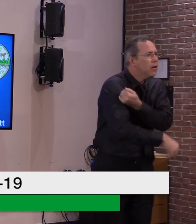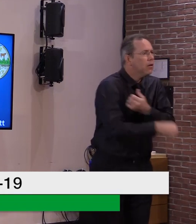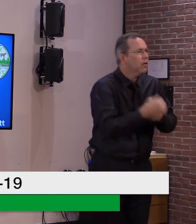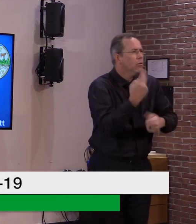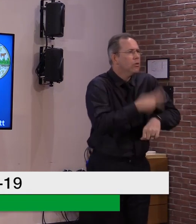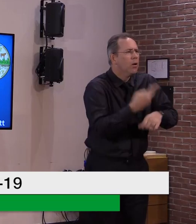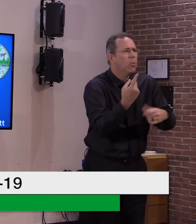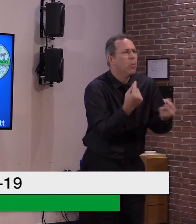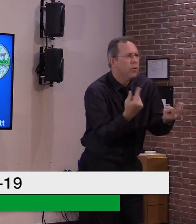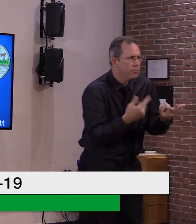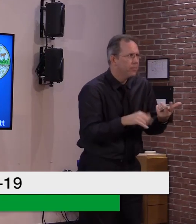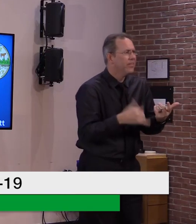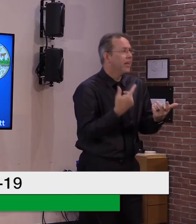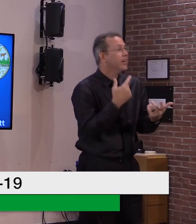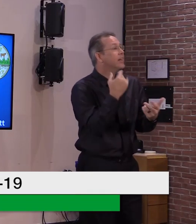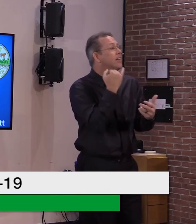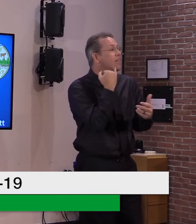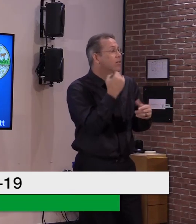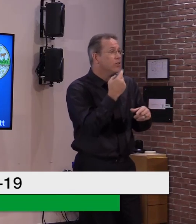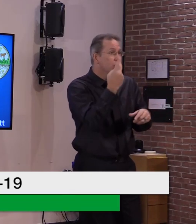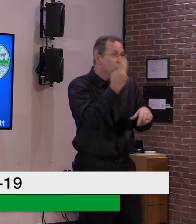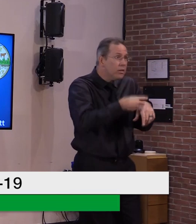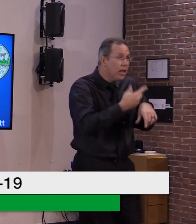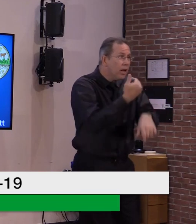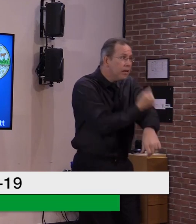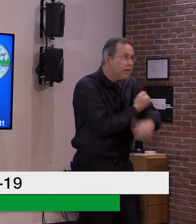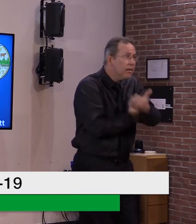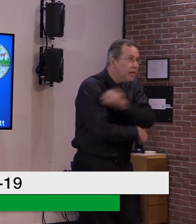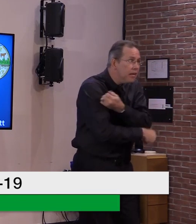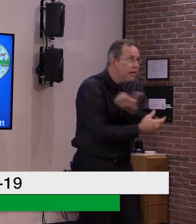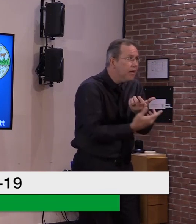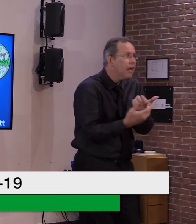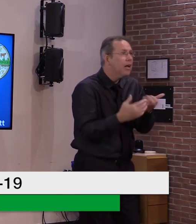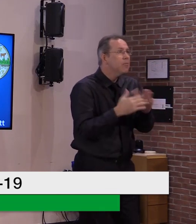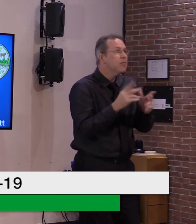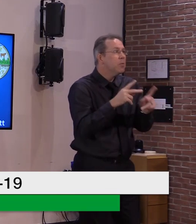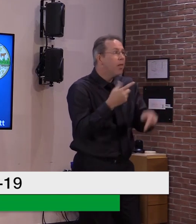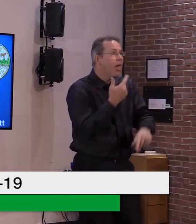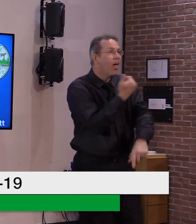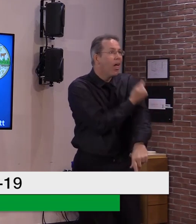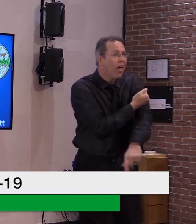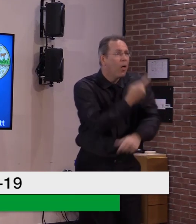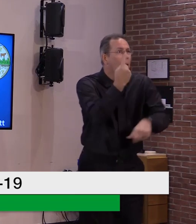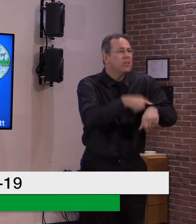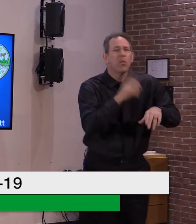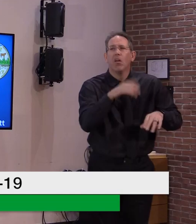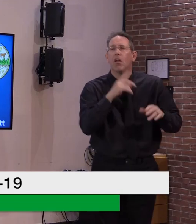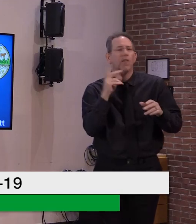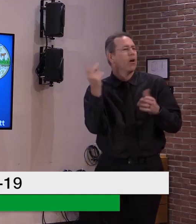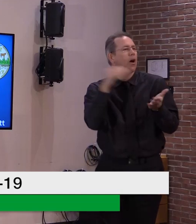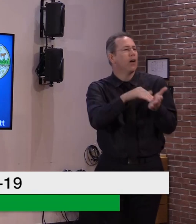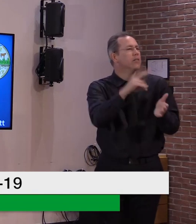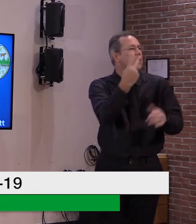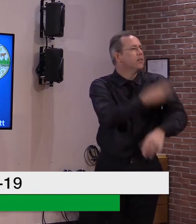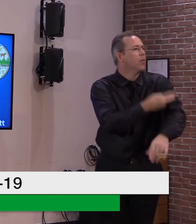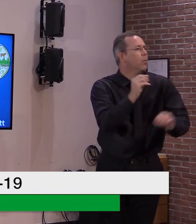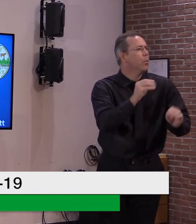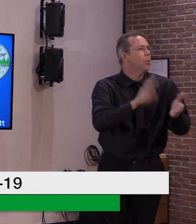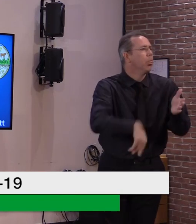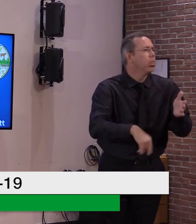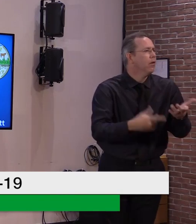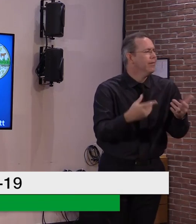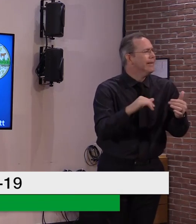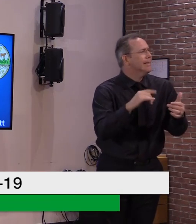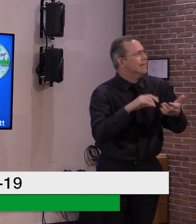for some reason won't want to do that so a vaccine that had only one would be nice the other thing is the storage temperature